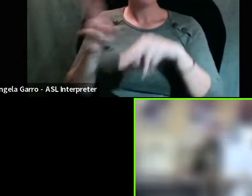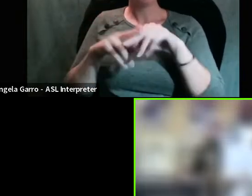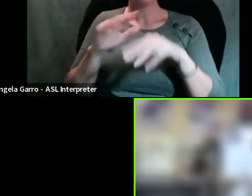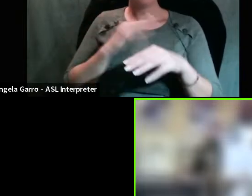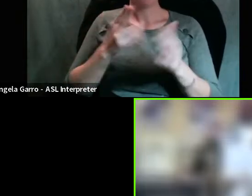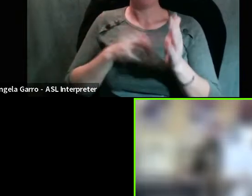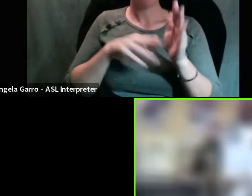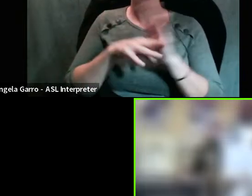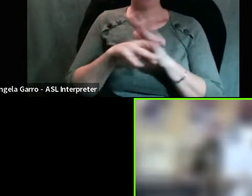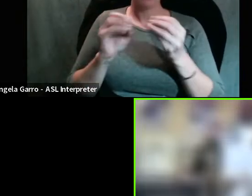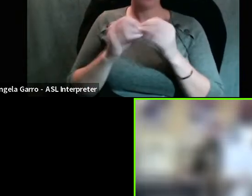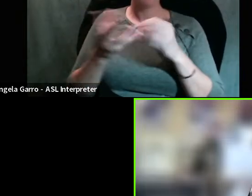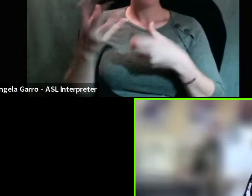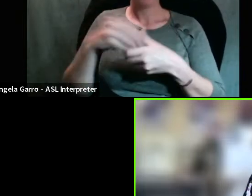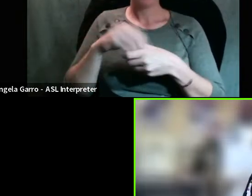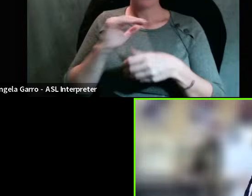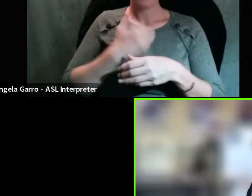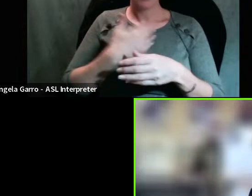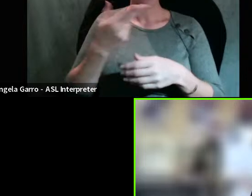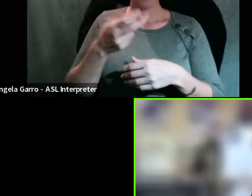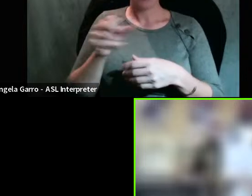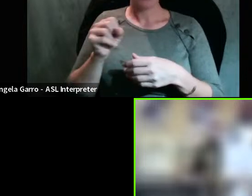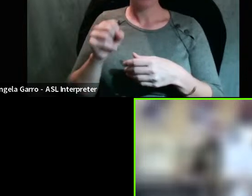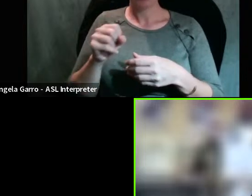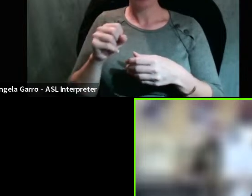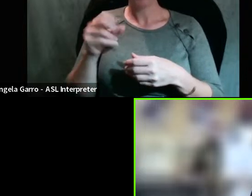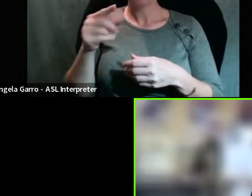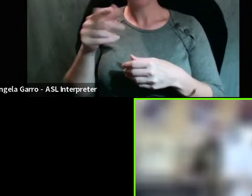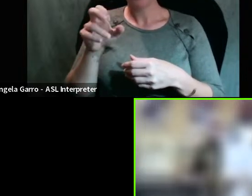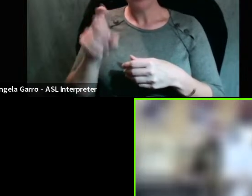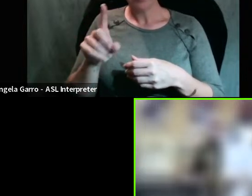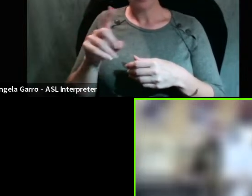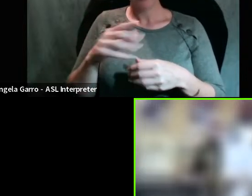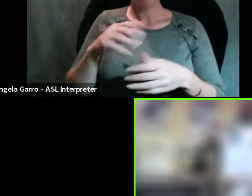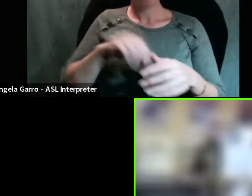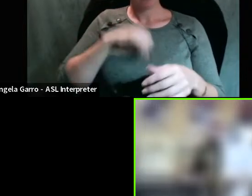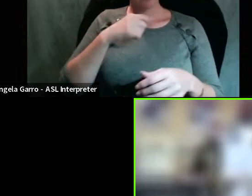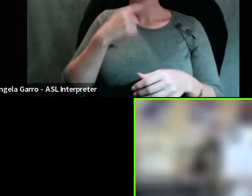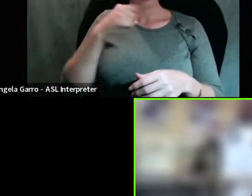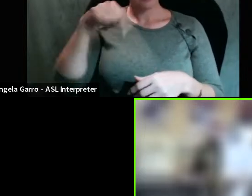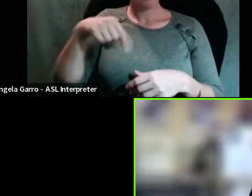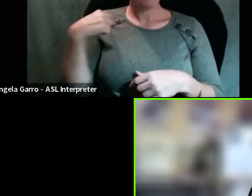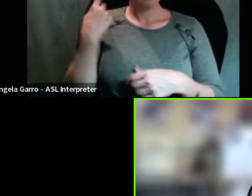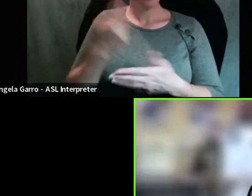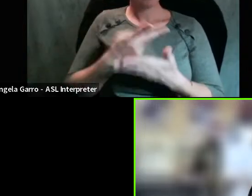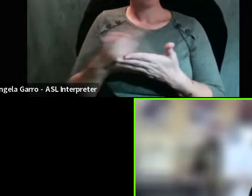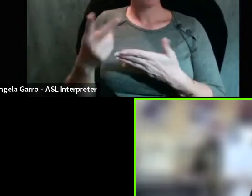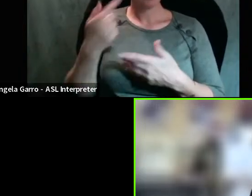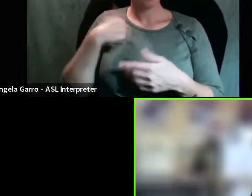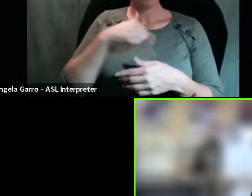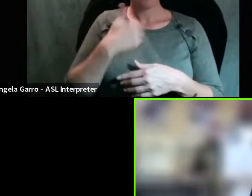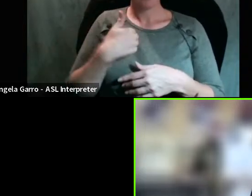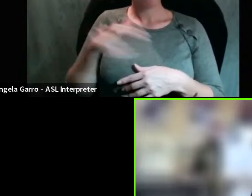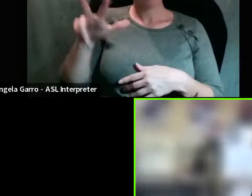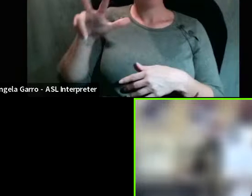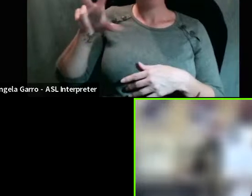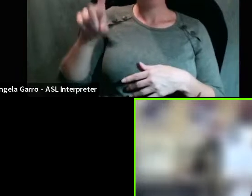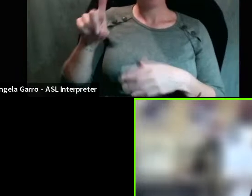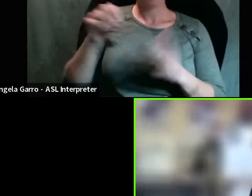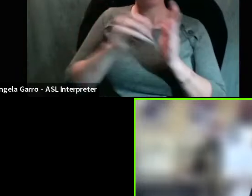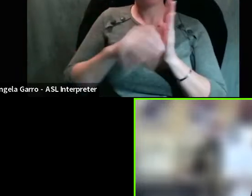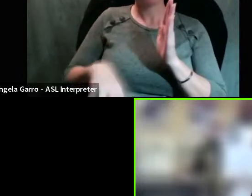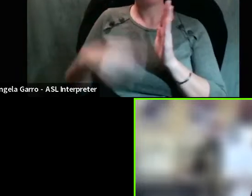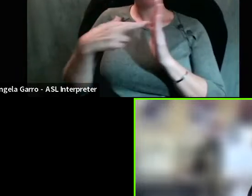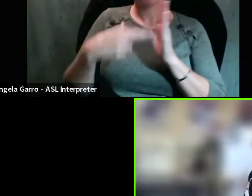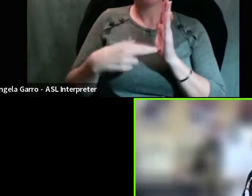numbers within our high school diploma and GED. I'm very proud to say that so far for this past 2 weeks, we've had 31 students register